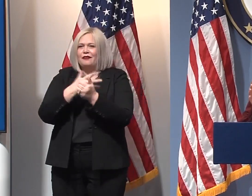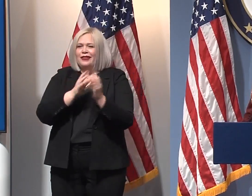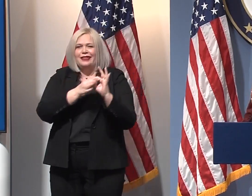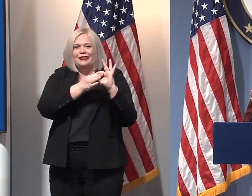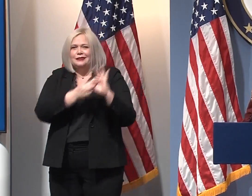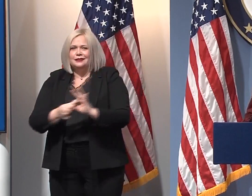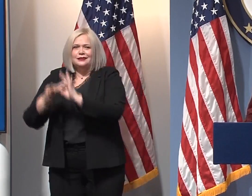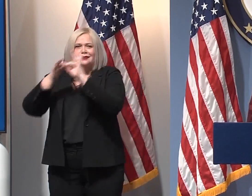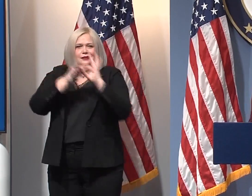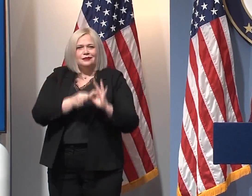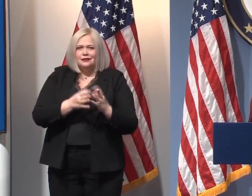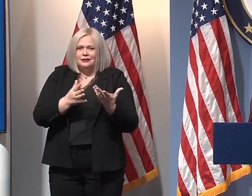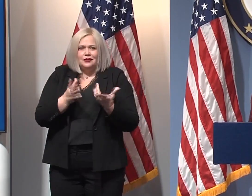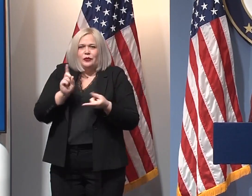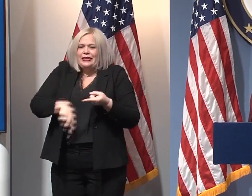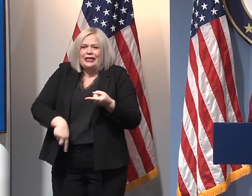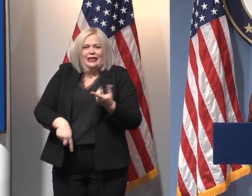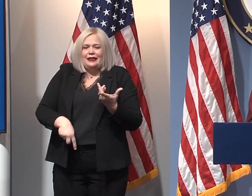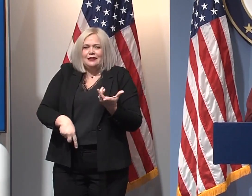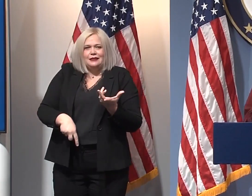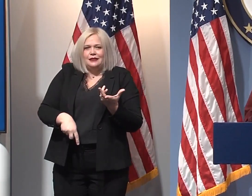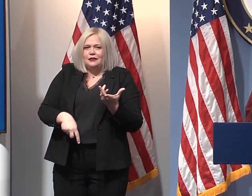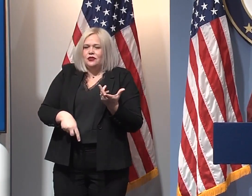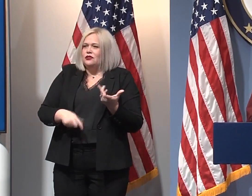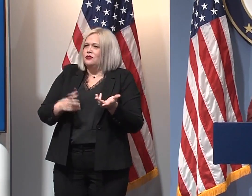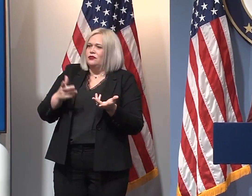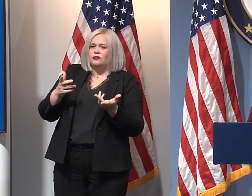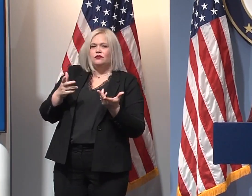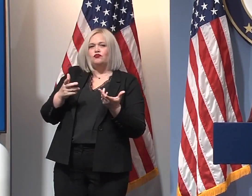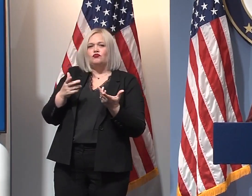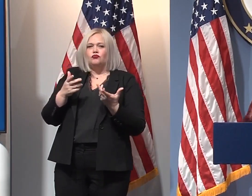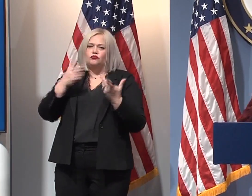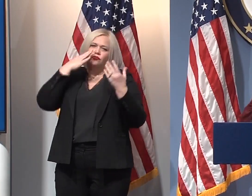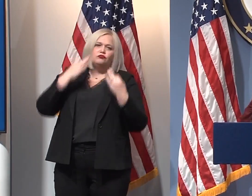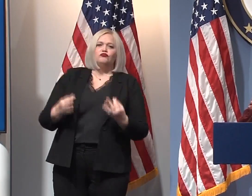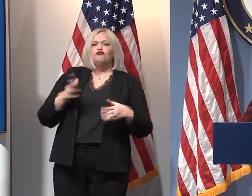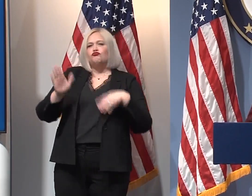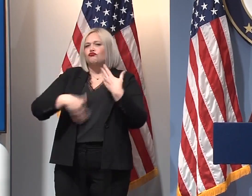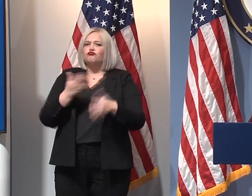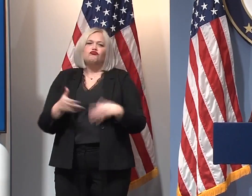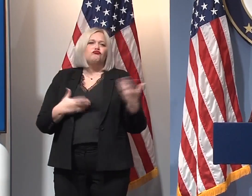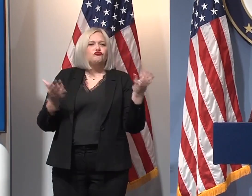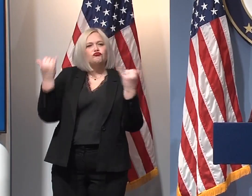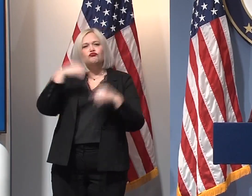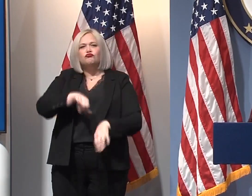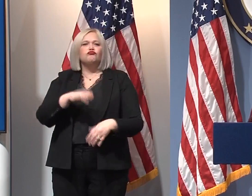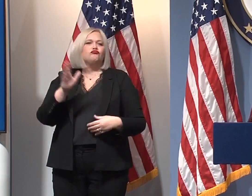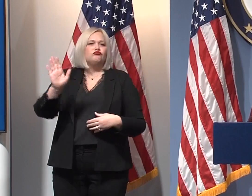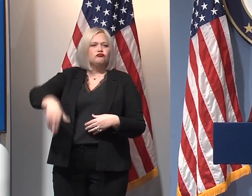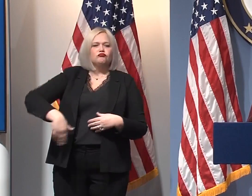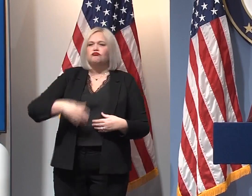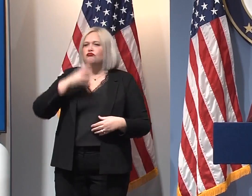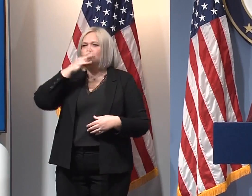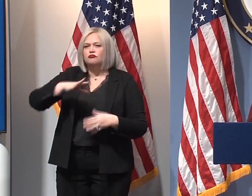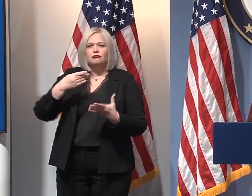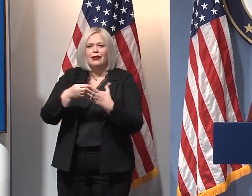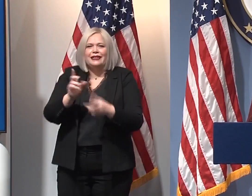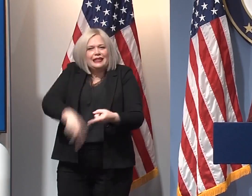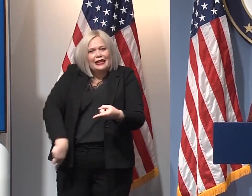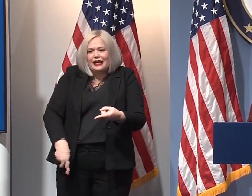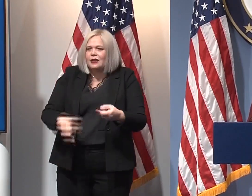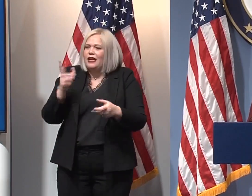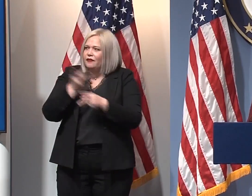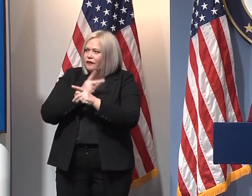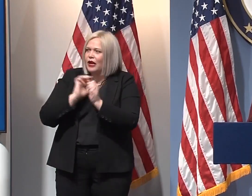can't play around with this money. We've got to get it deployed and we've got to keep Michigan at the top of those